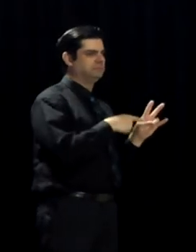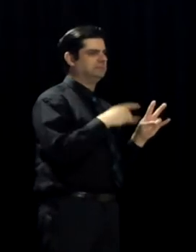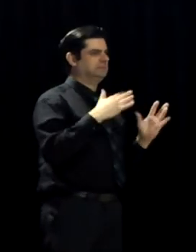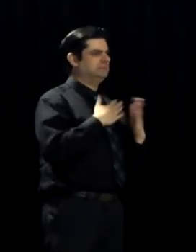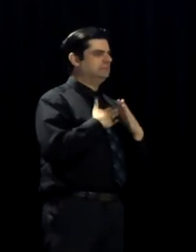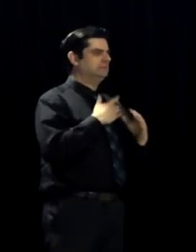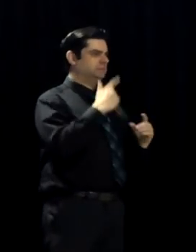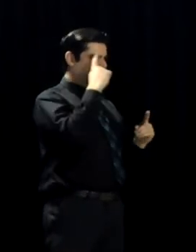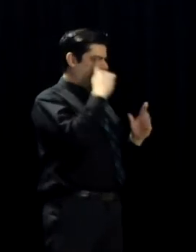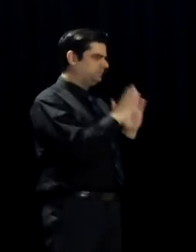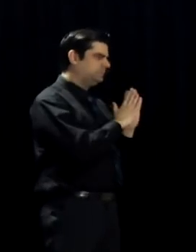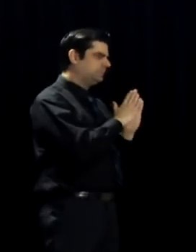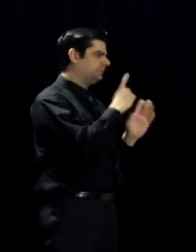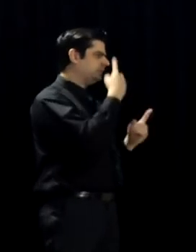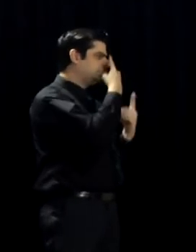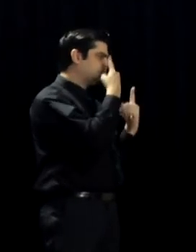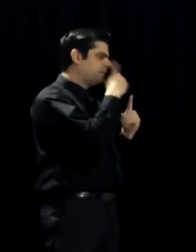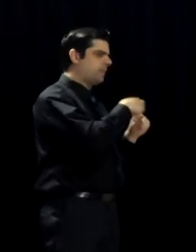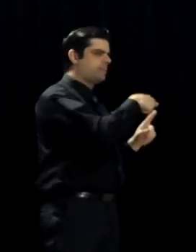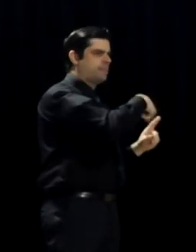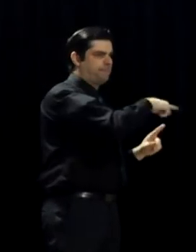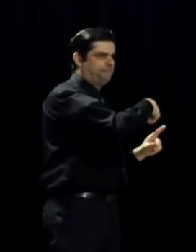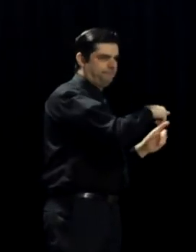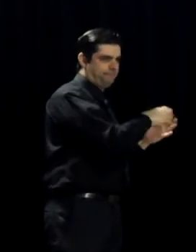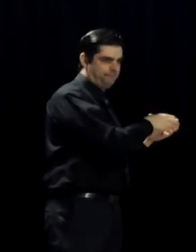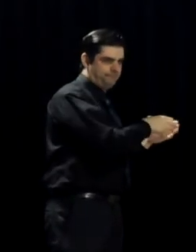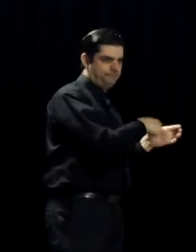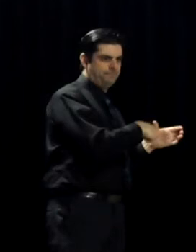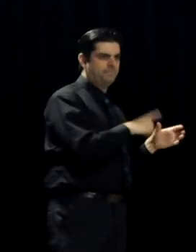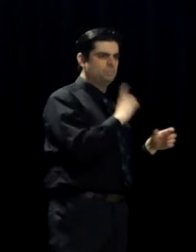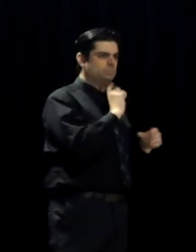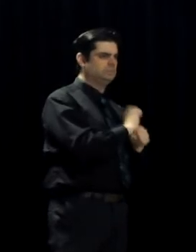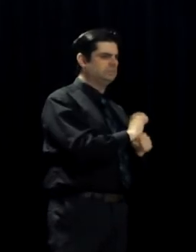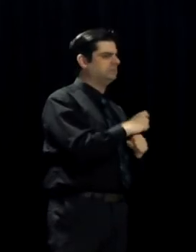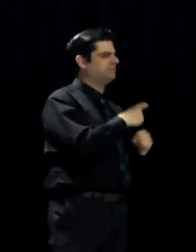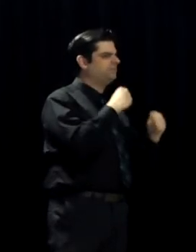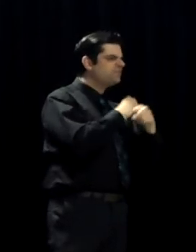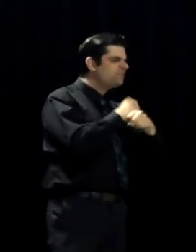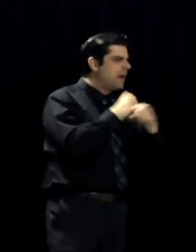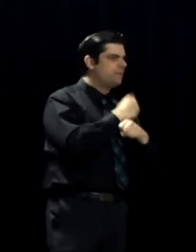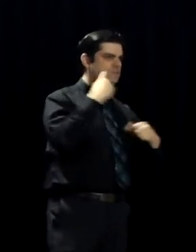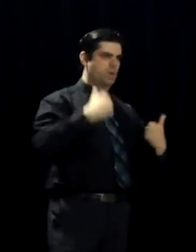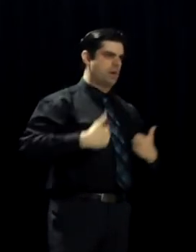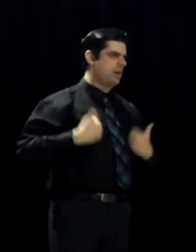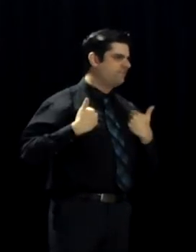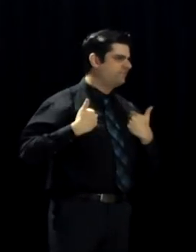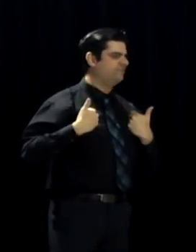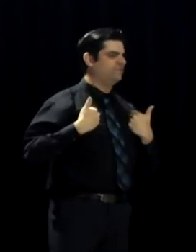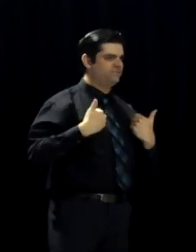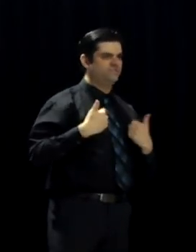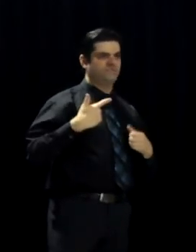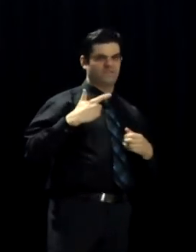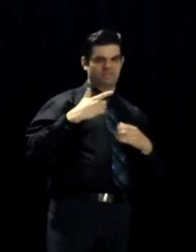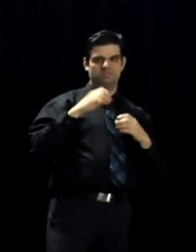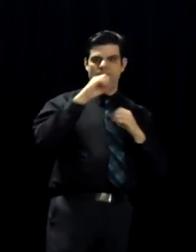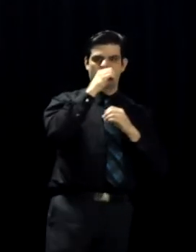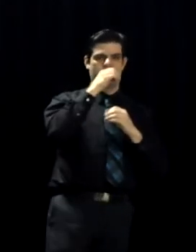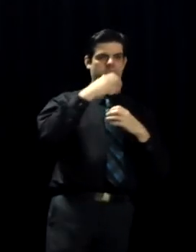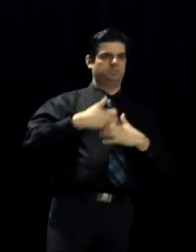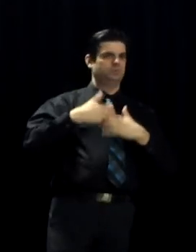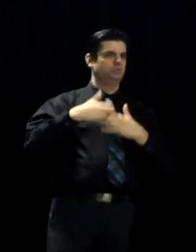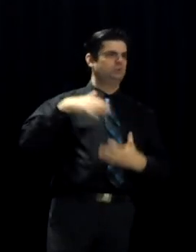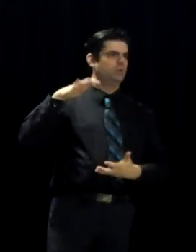prayers. They're folks that are really in a fight, and many of these folks need help to